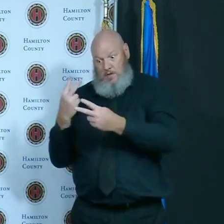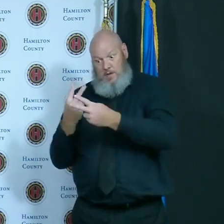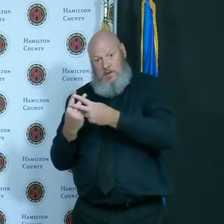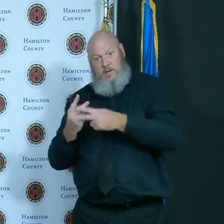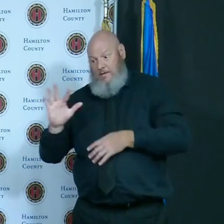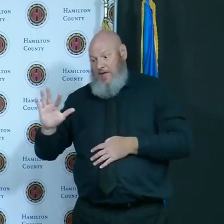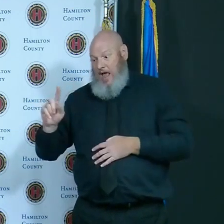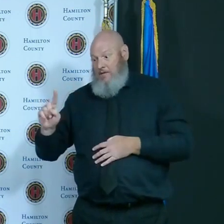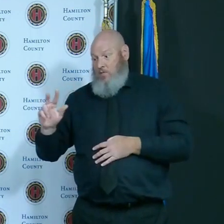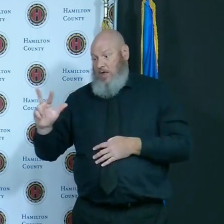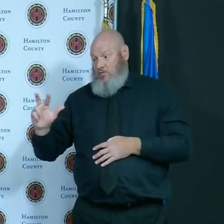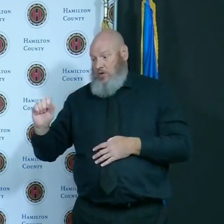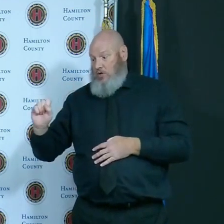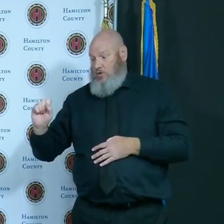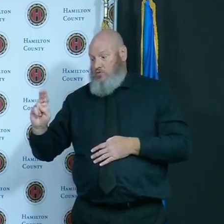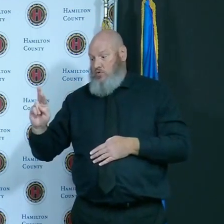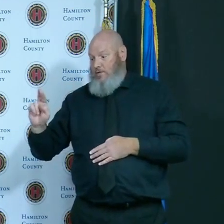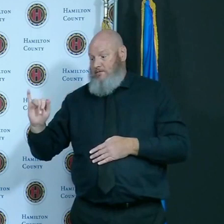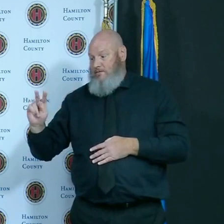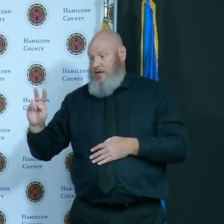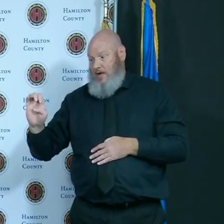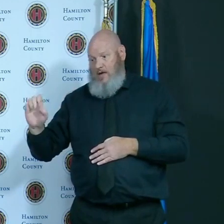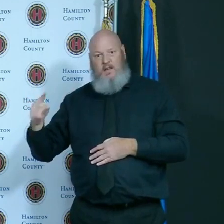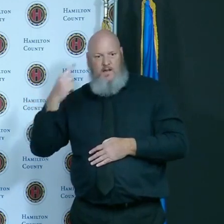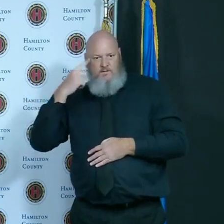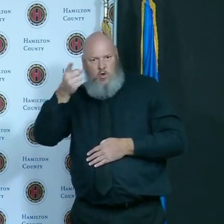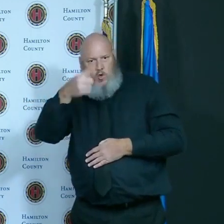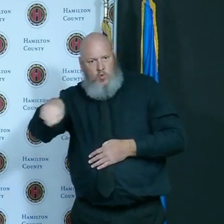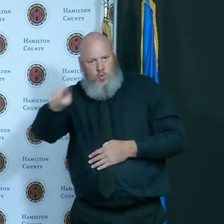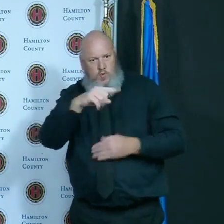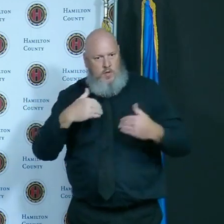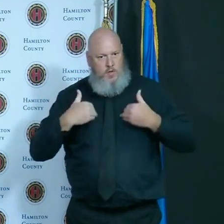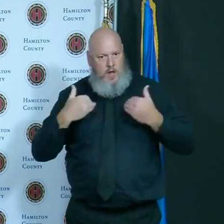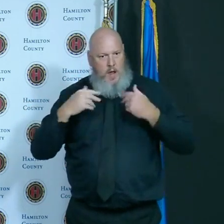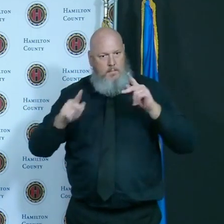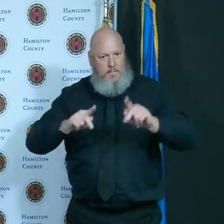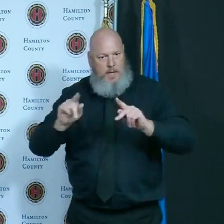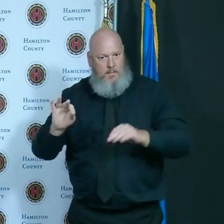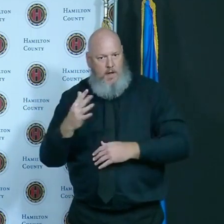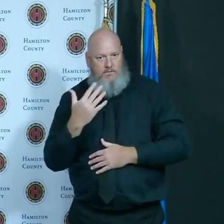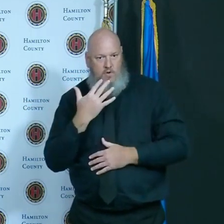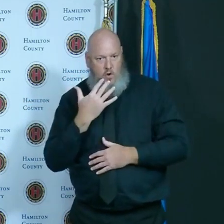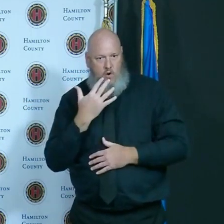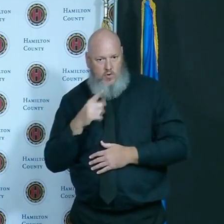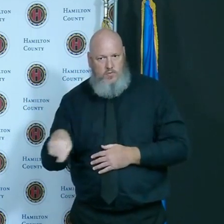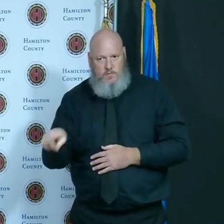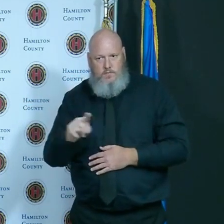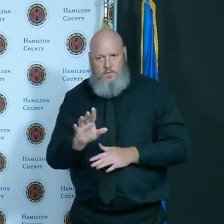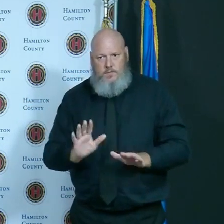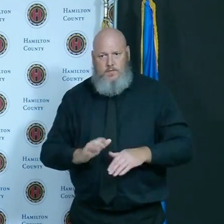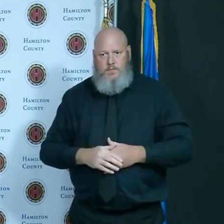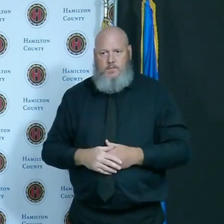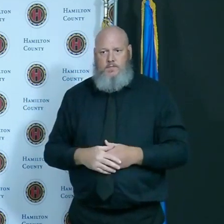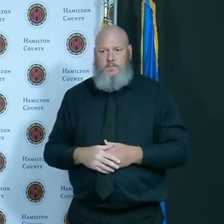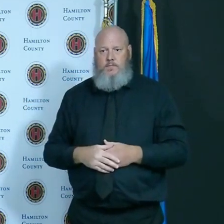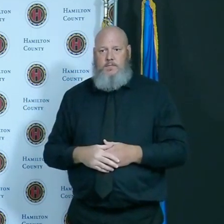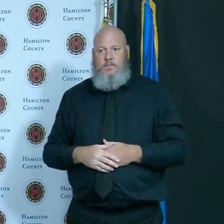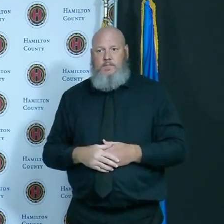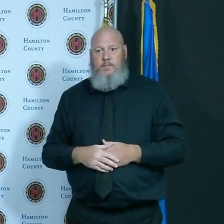the coronavirus. I need you to survive. If you draw,